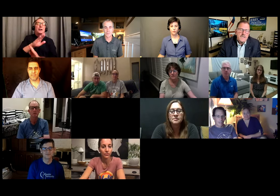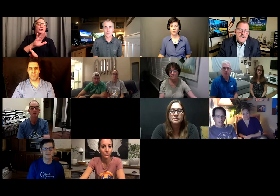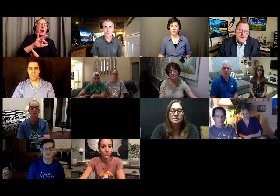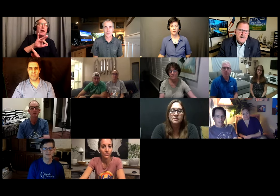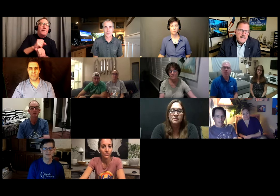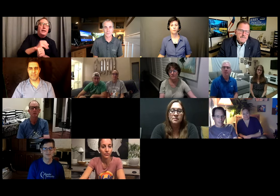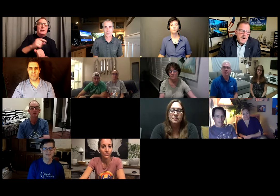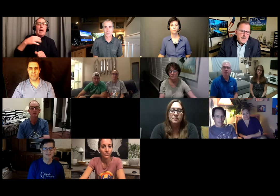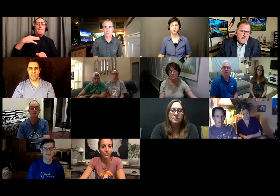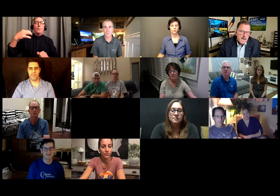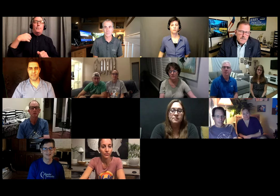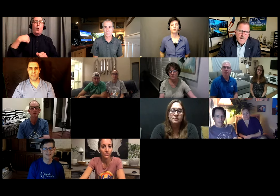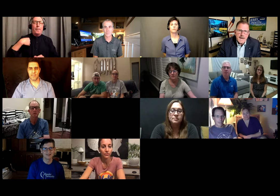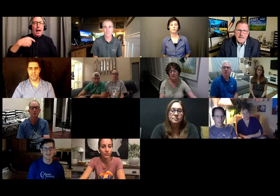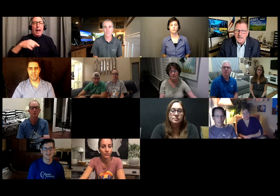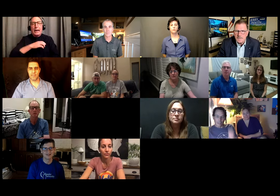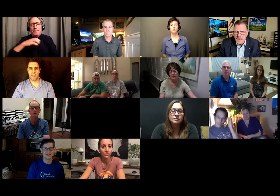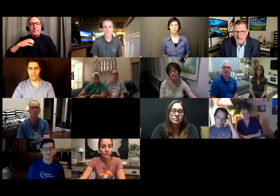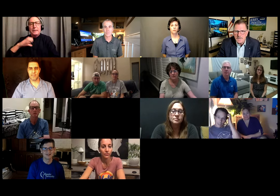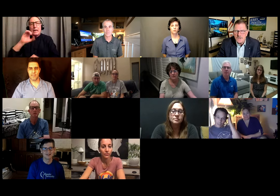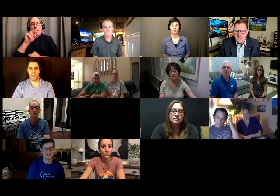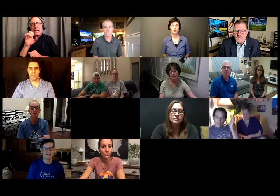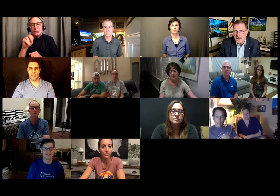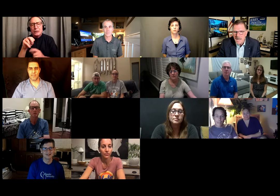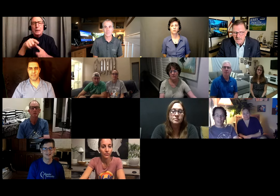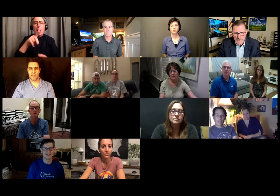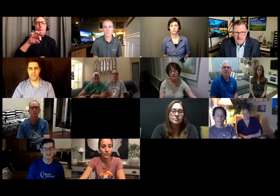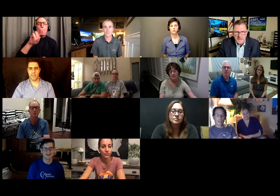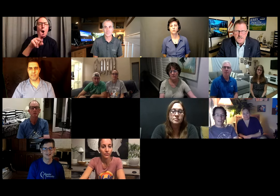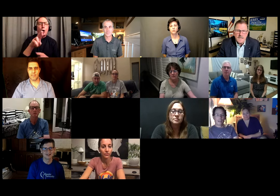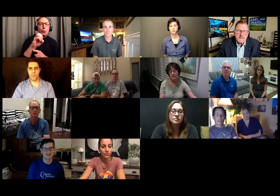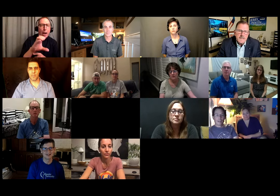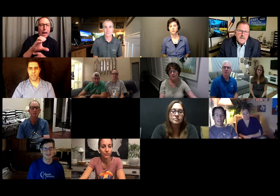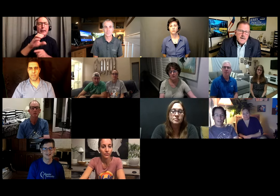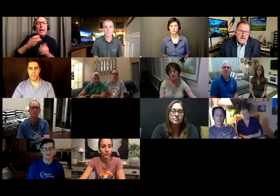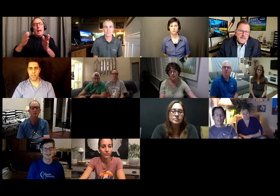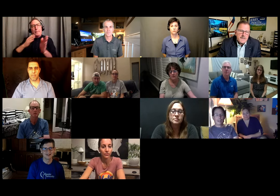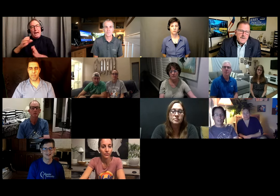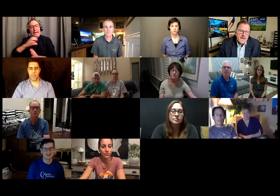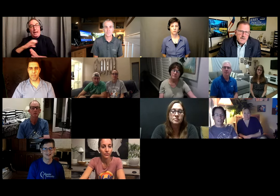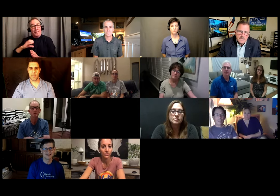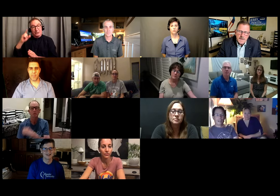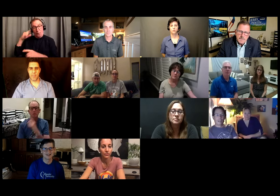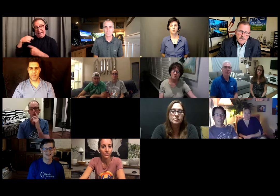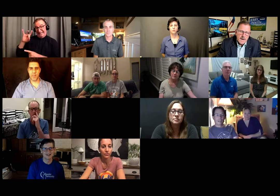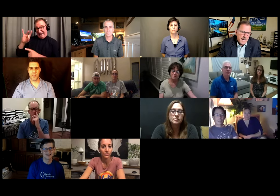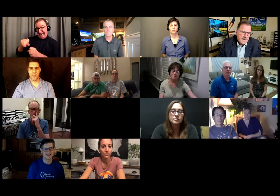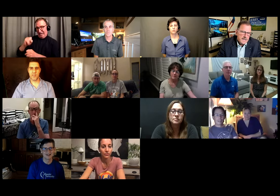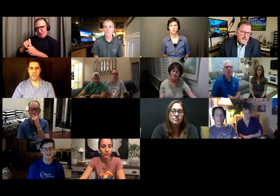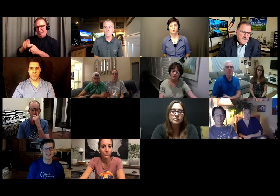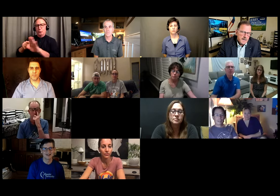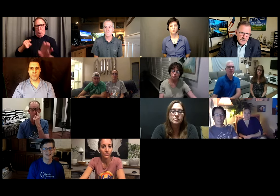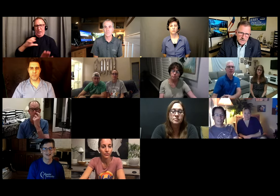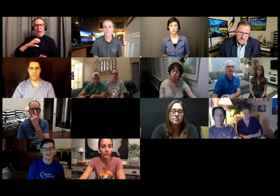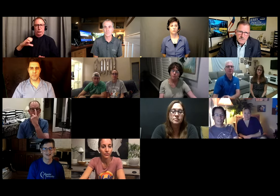force, on the park and rec, on the planning commission, in the last 8 years as your council member and